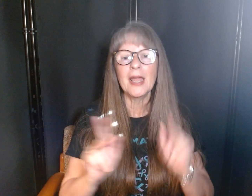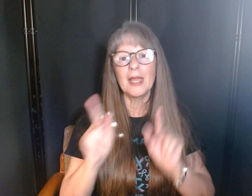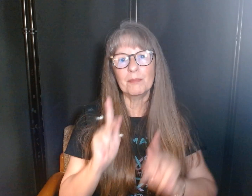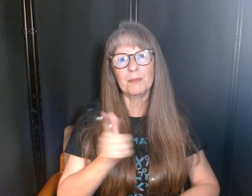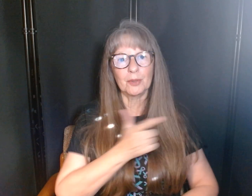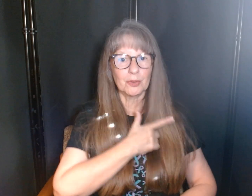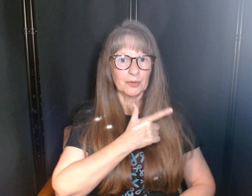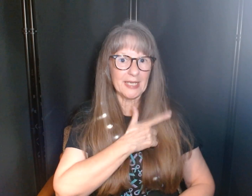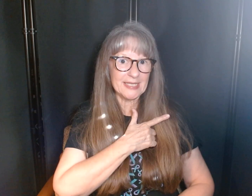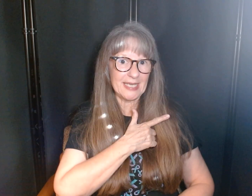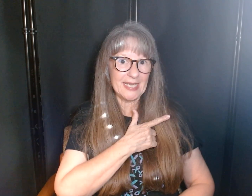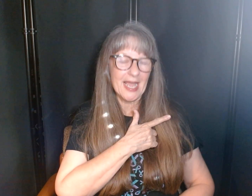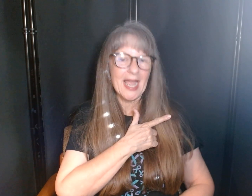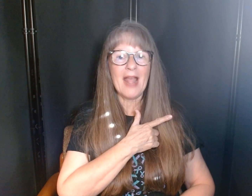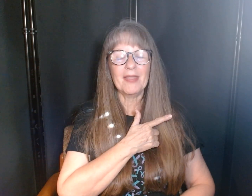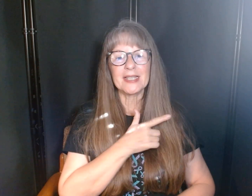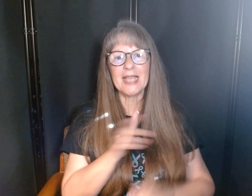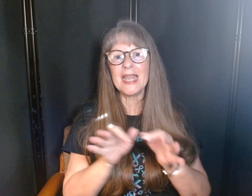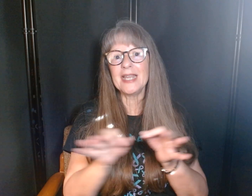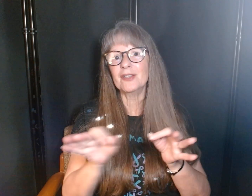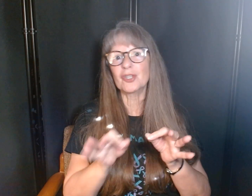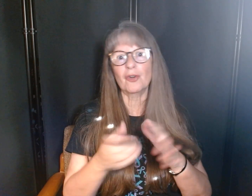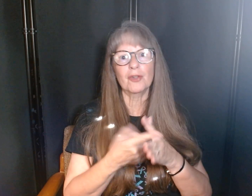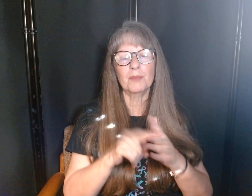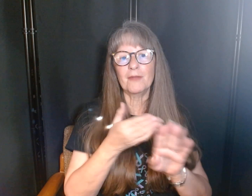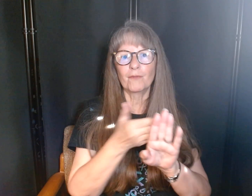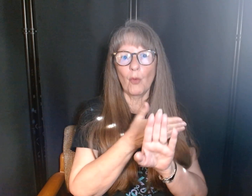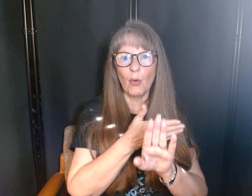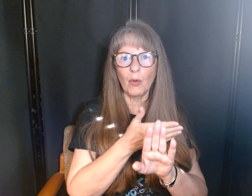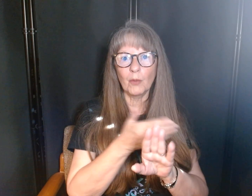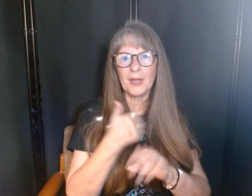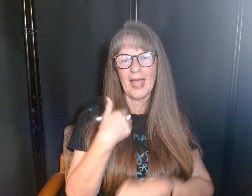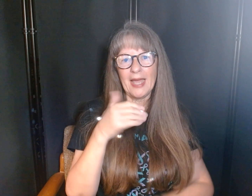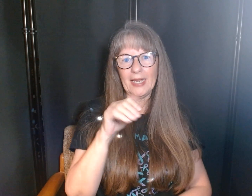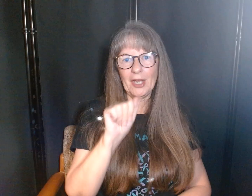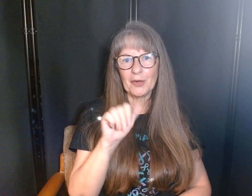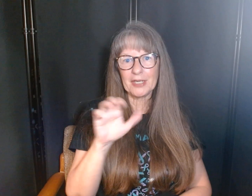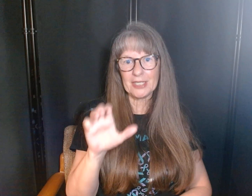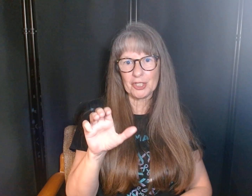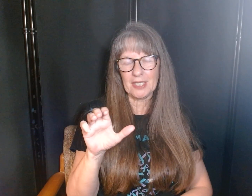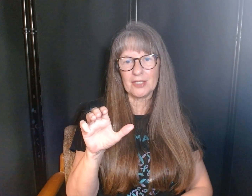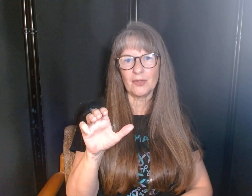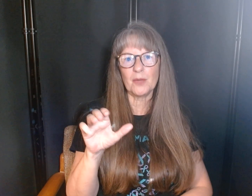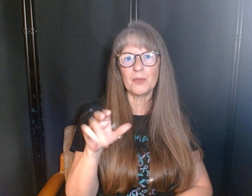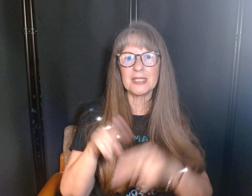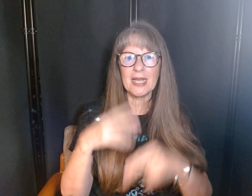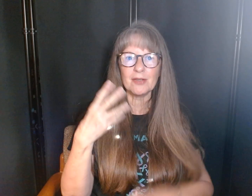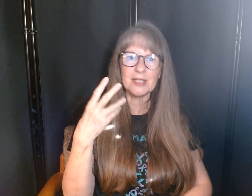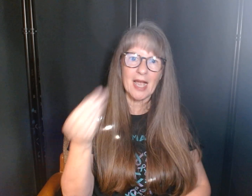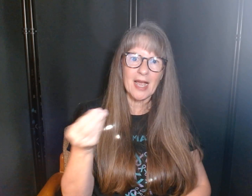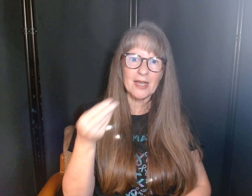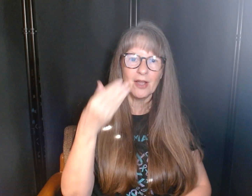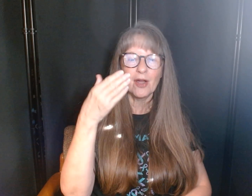and people are lazy. And the saying started before we had air conditioning. So they would sit outside on